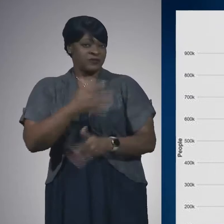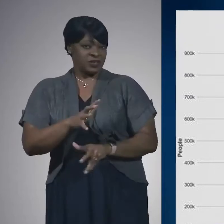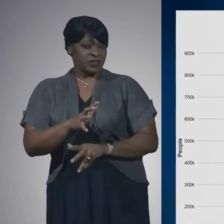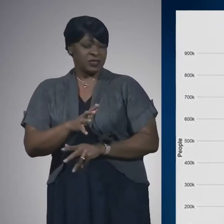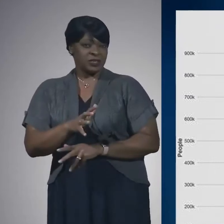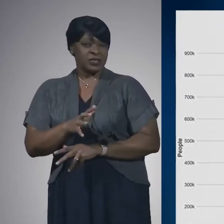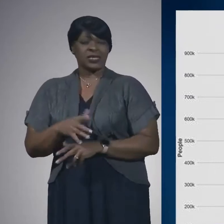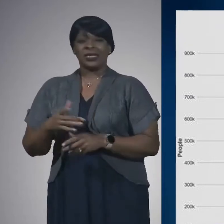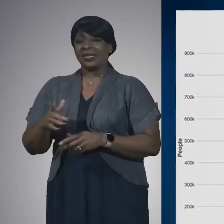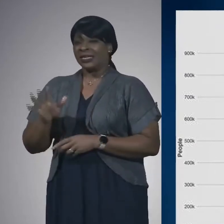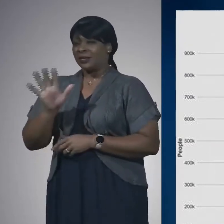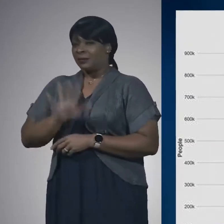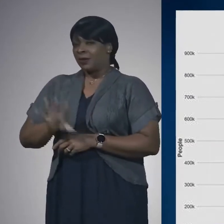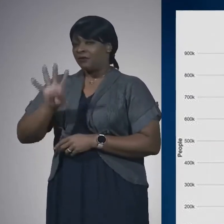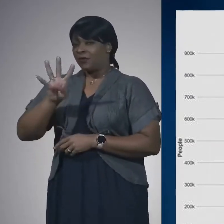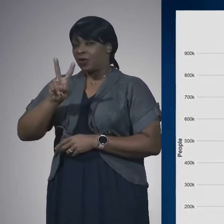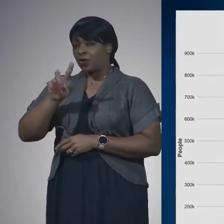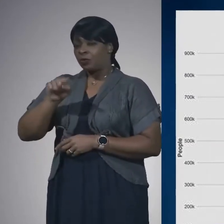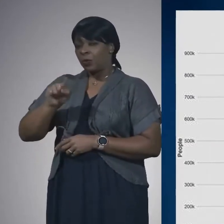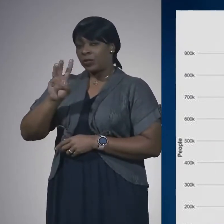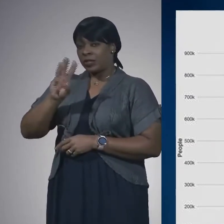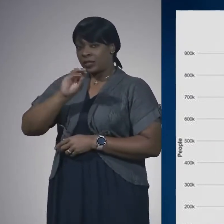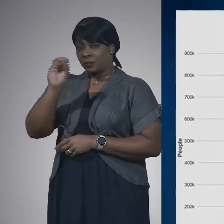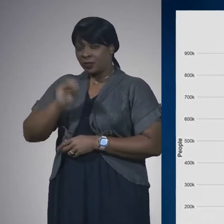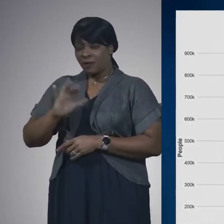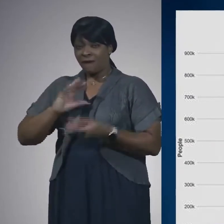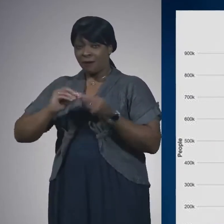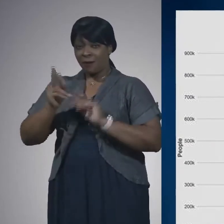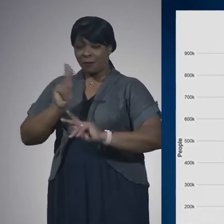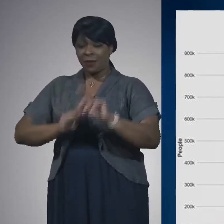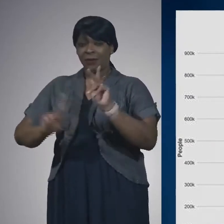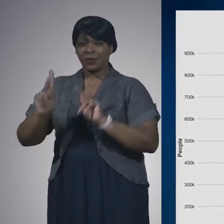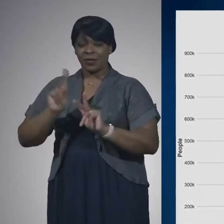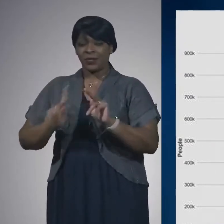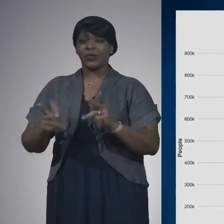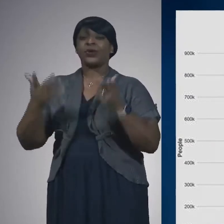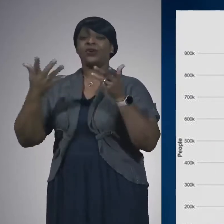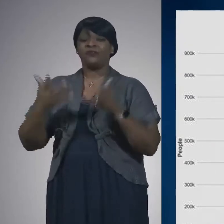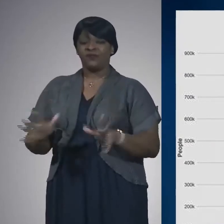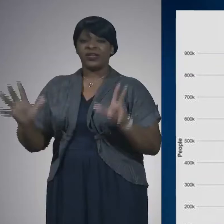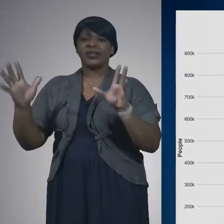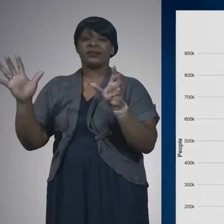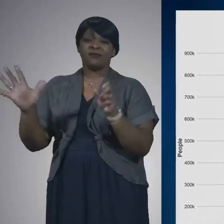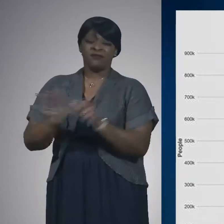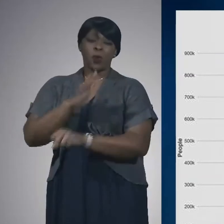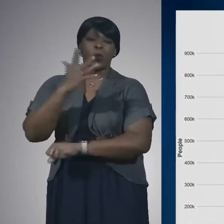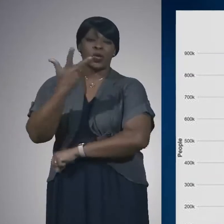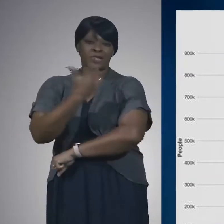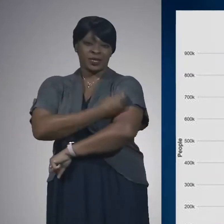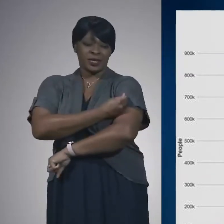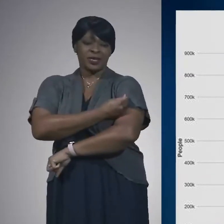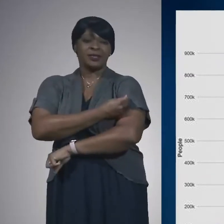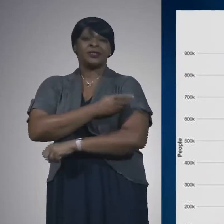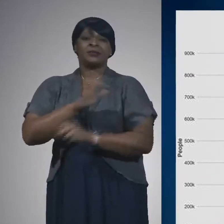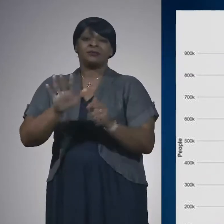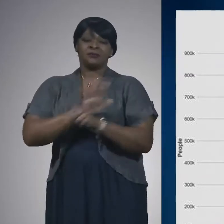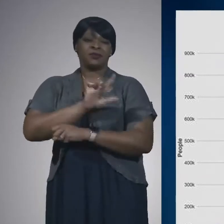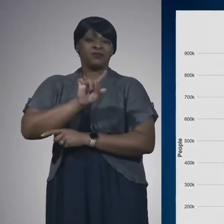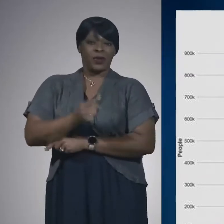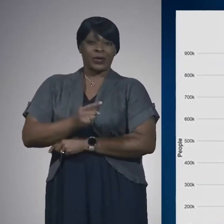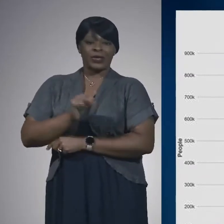and right at 42.6% of our population has completed a full series, meaning that they have